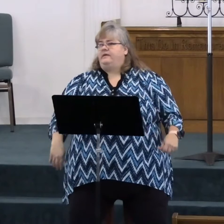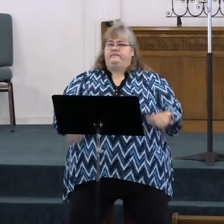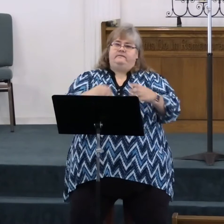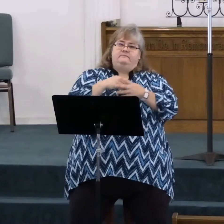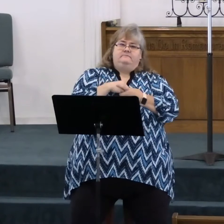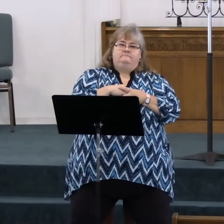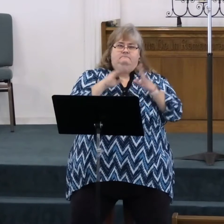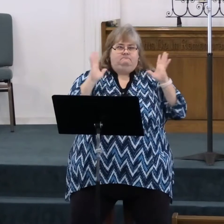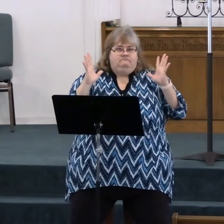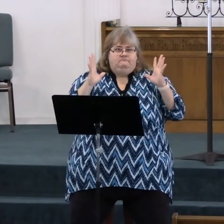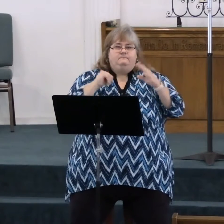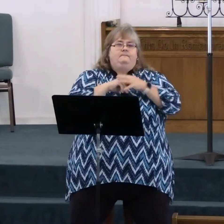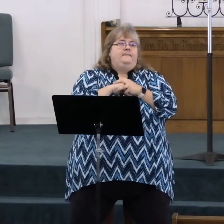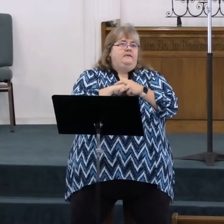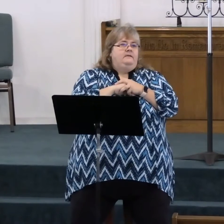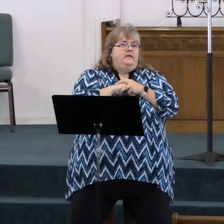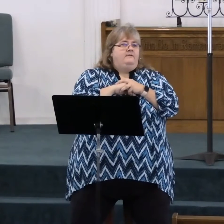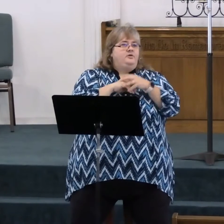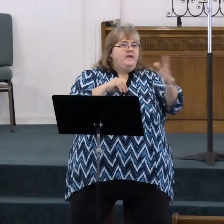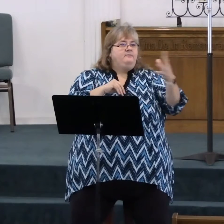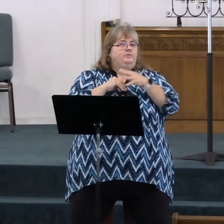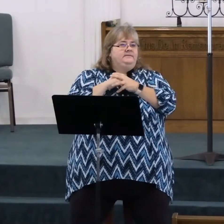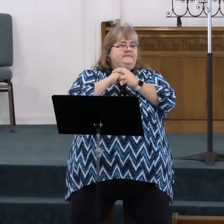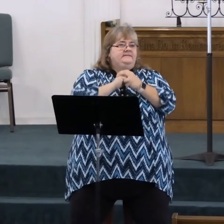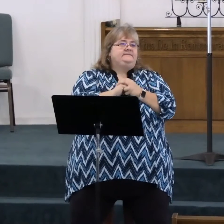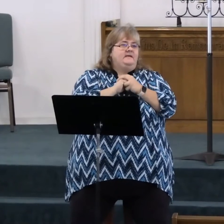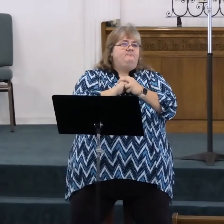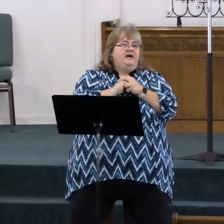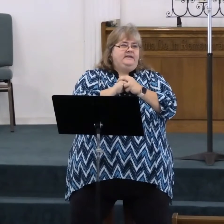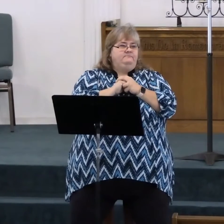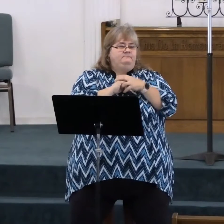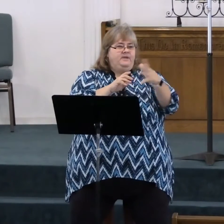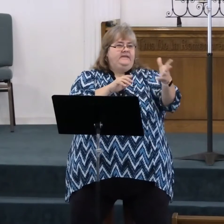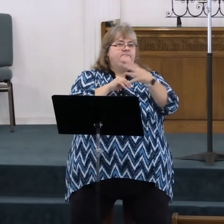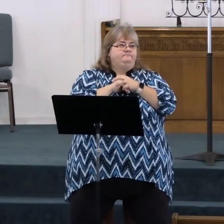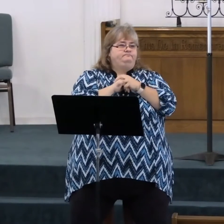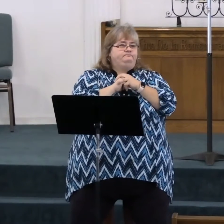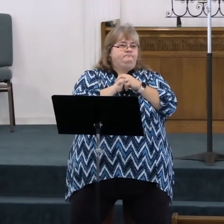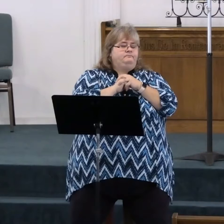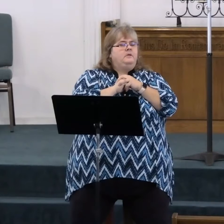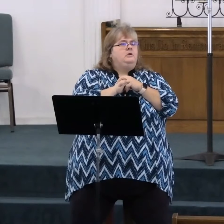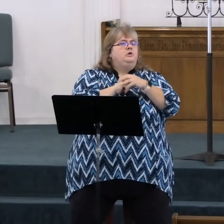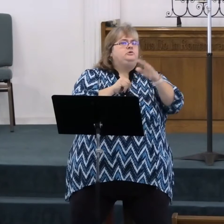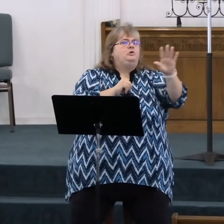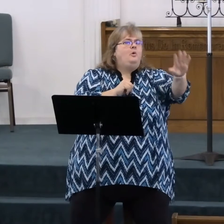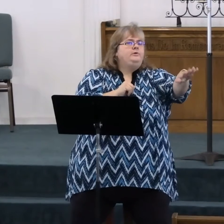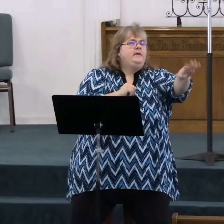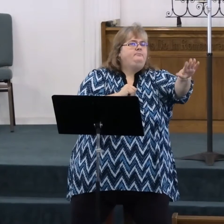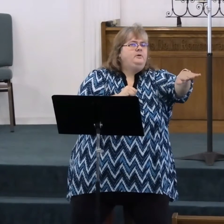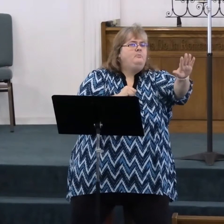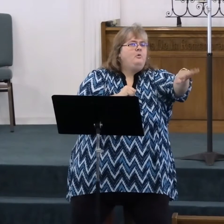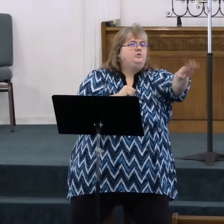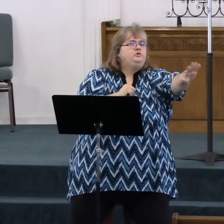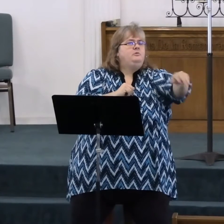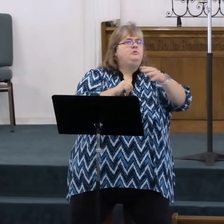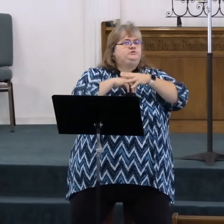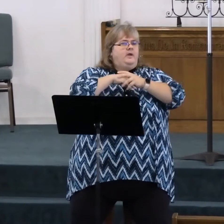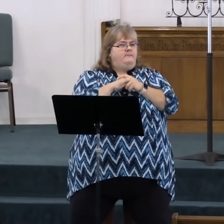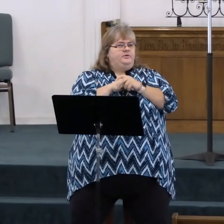it. Have you ever said to somebody, Betty, the Lord done put more on you than what you're able to